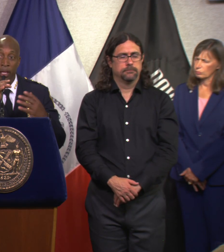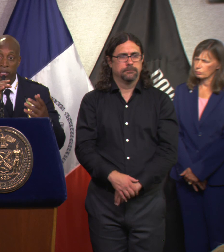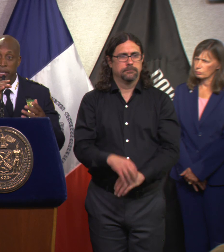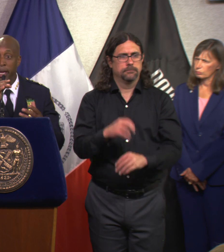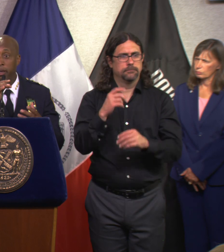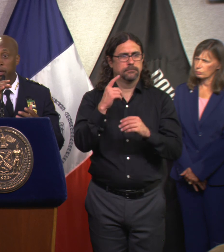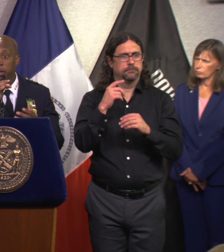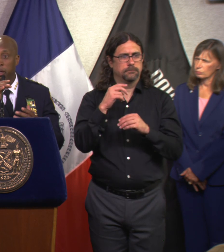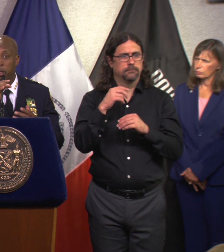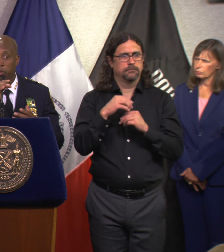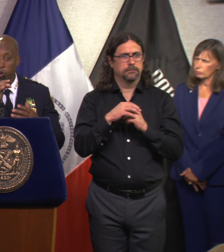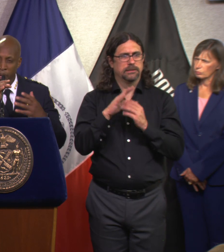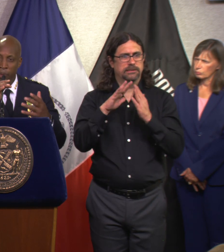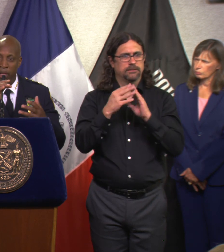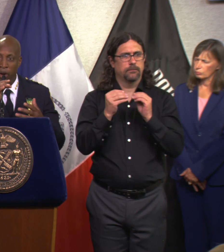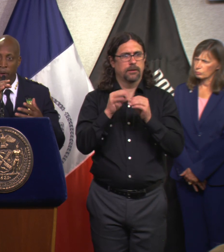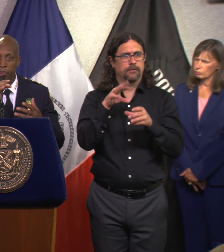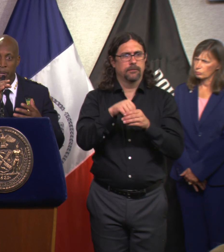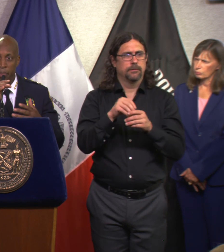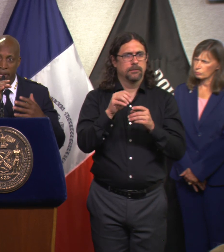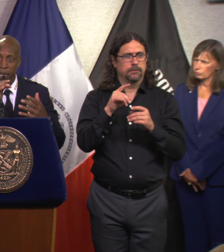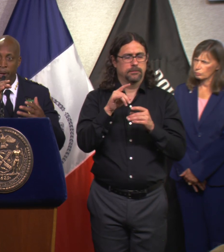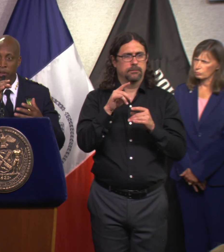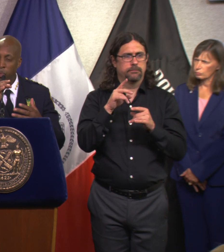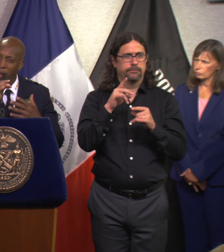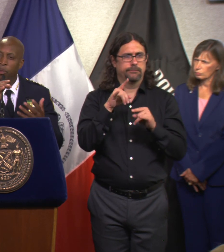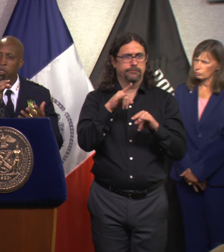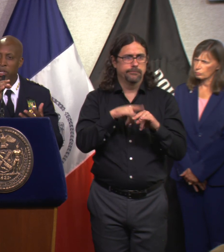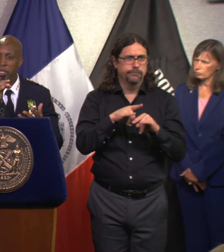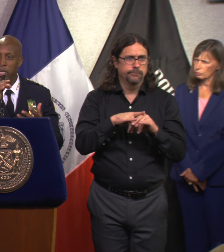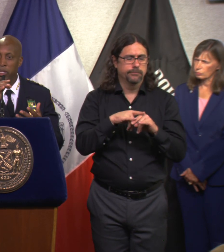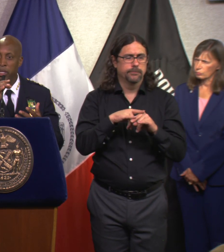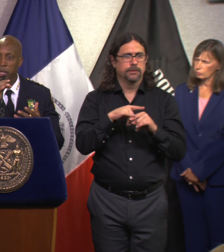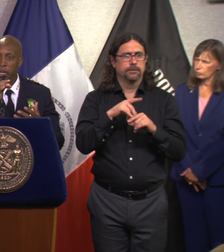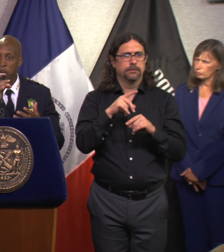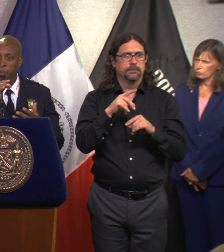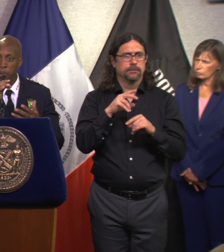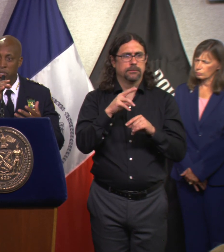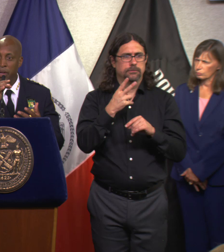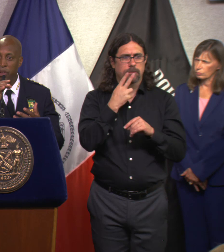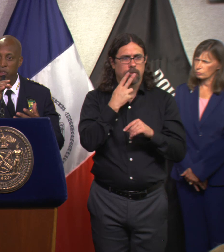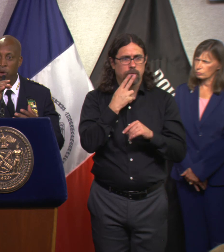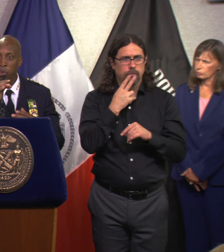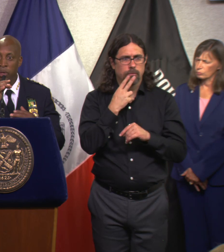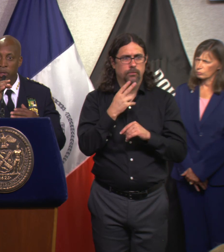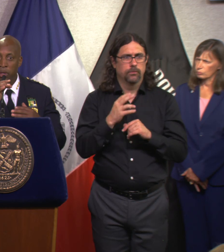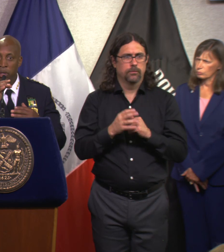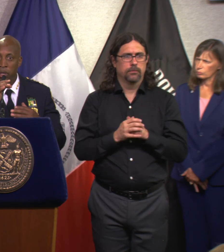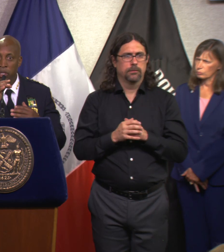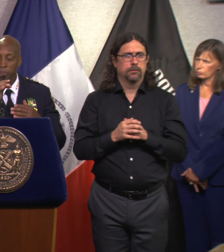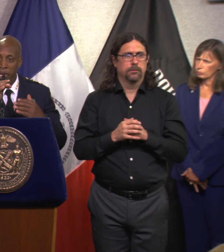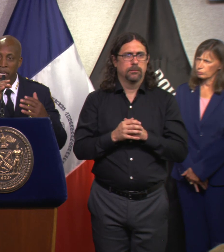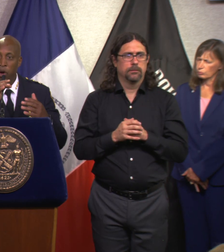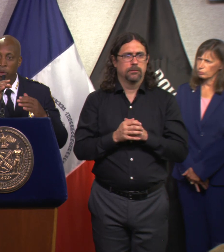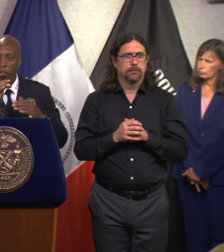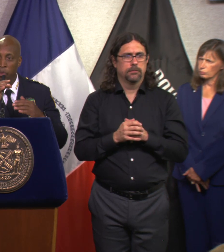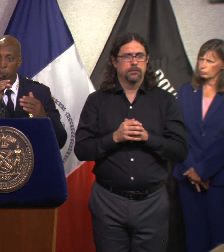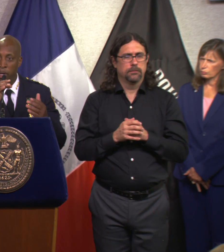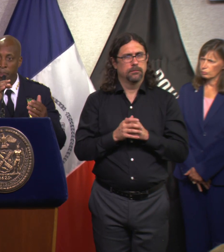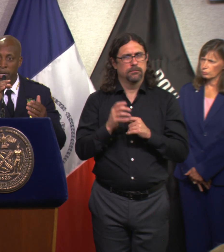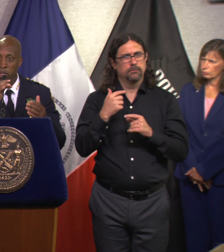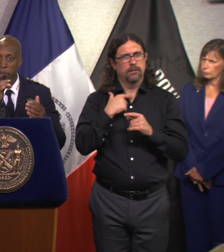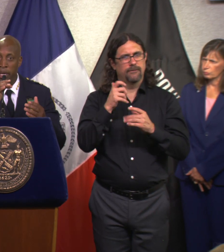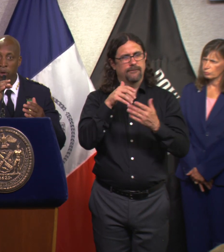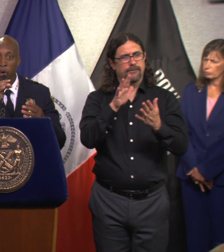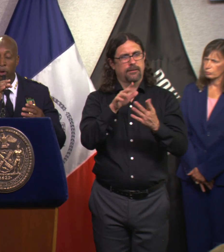or anything else like that, there are people that are being plagued by this. We have to address it. As as public safety. So depending on the